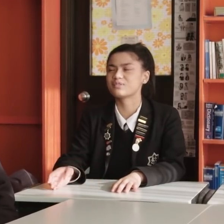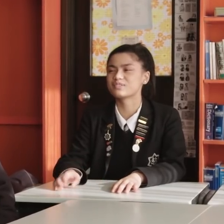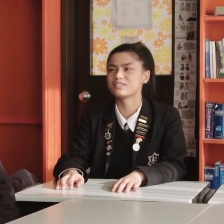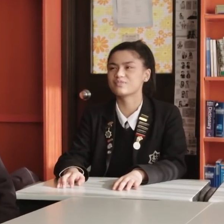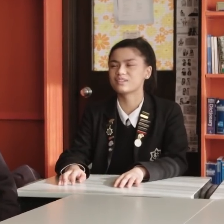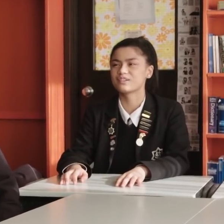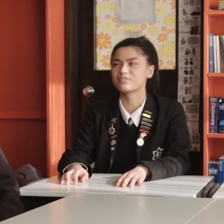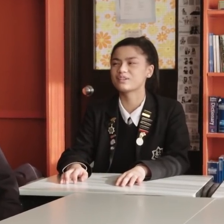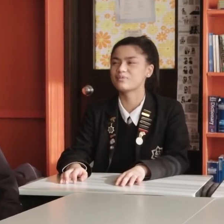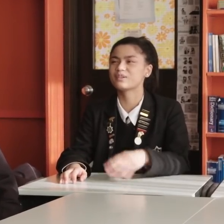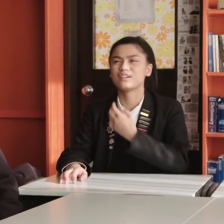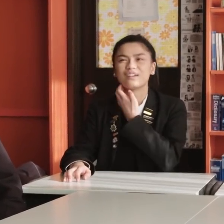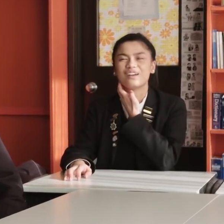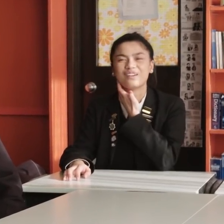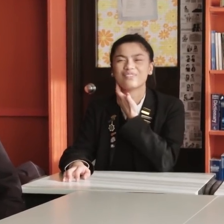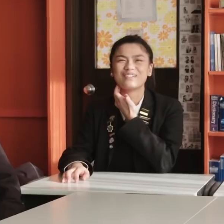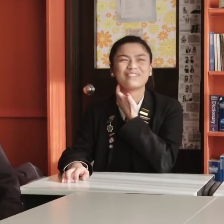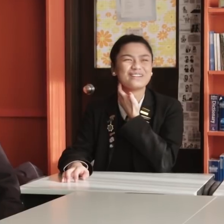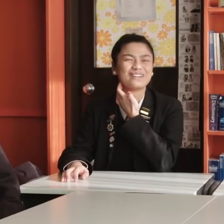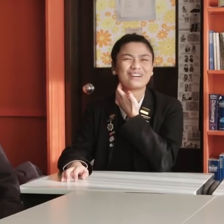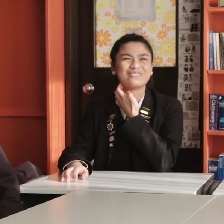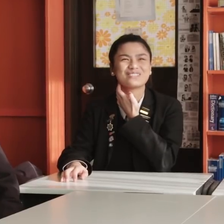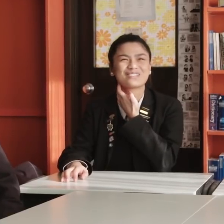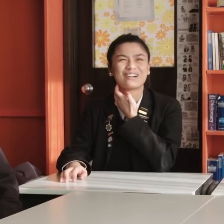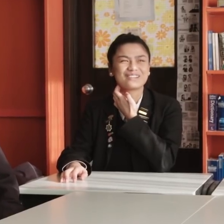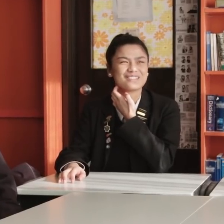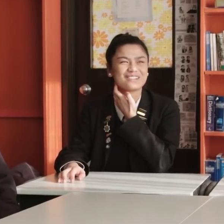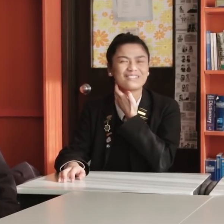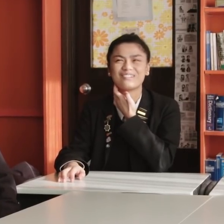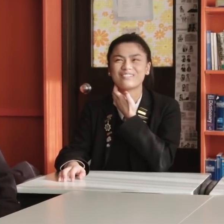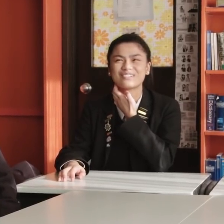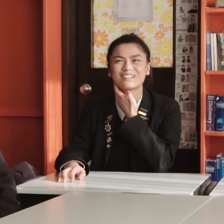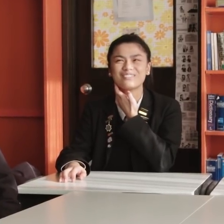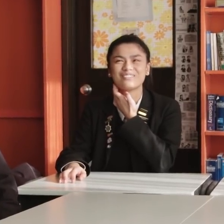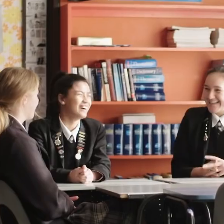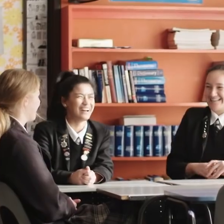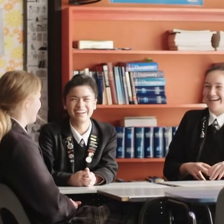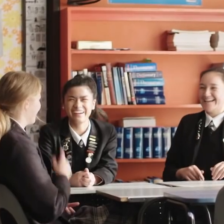say something like really witty and really funny, and it kind of just cracks like all of us up.